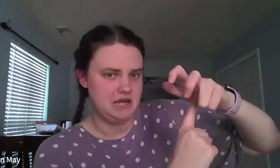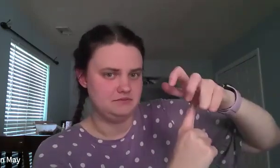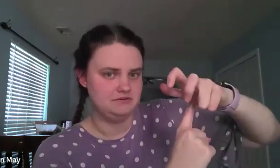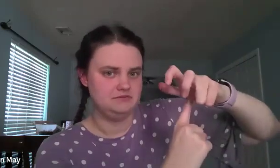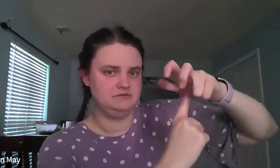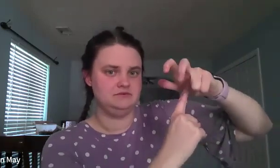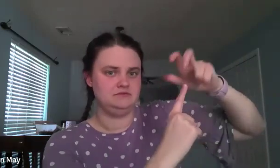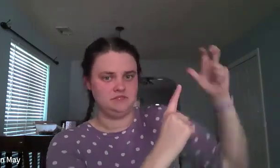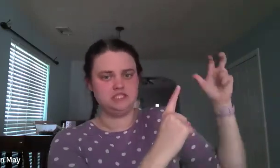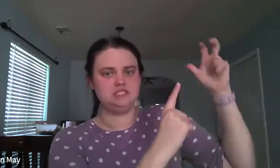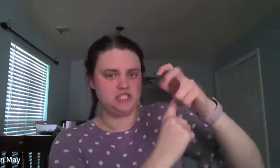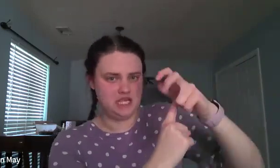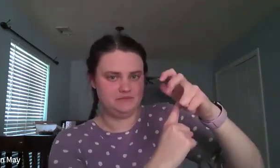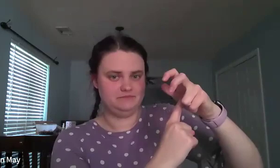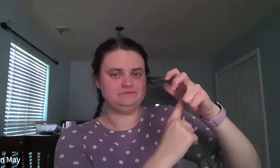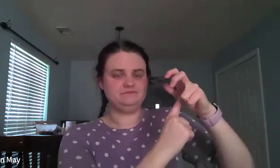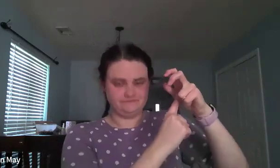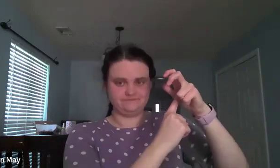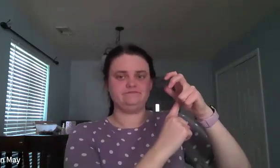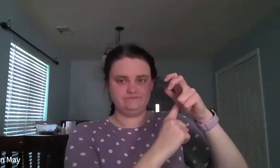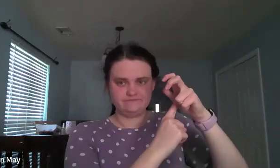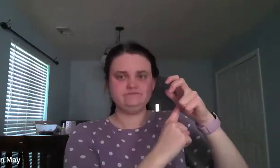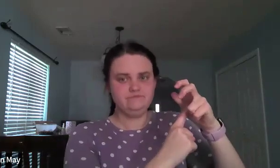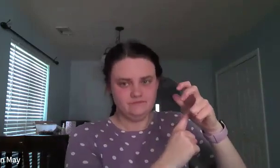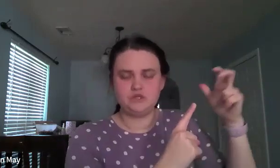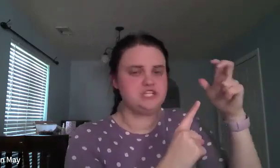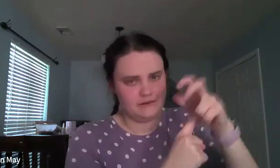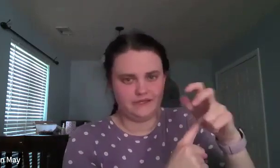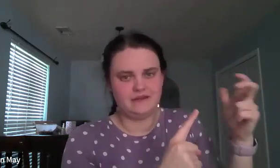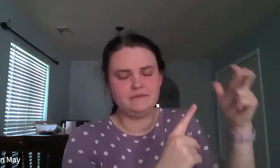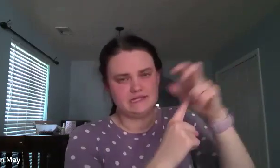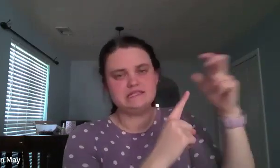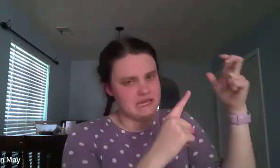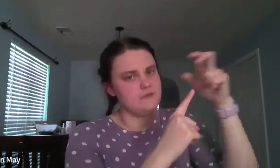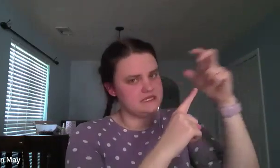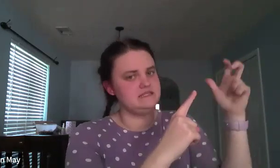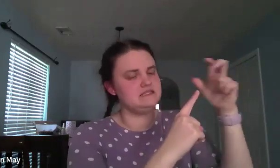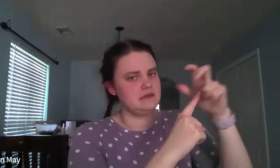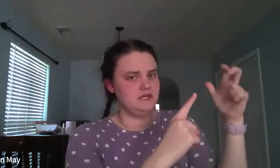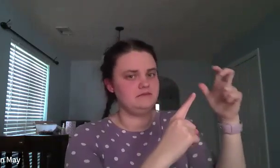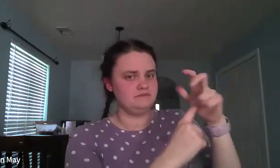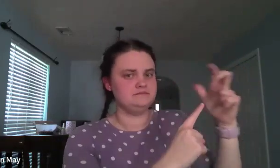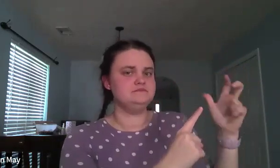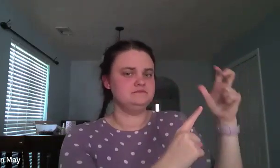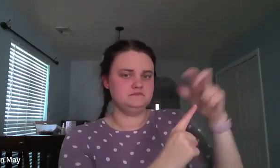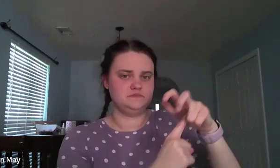champ, champ, or champion. I mean, it's the same. It is the same meaning.